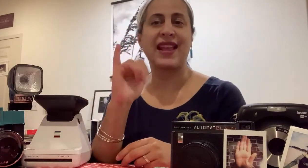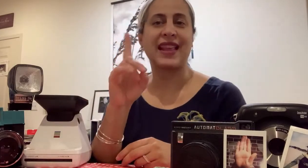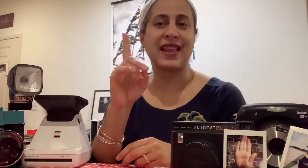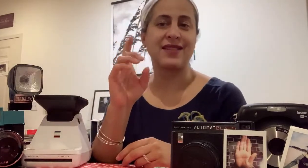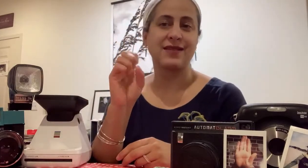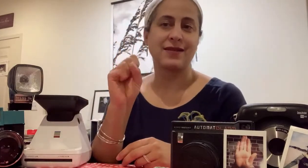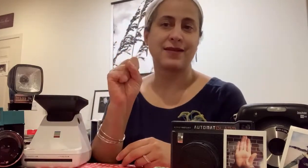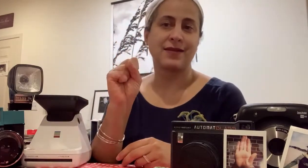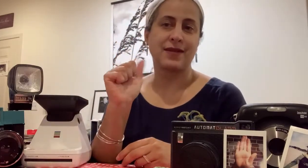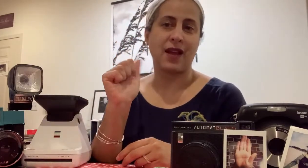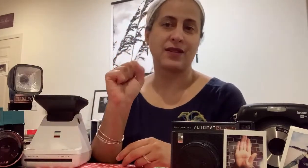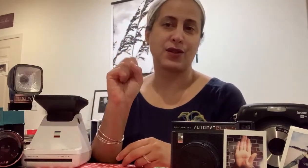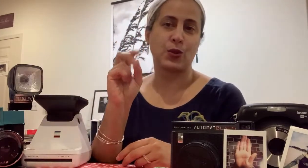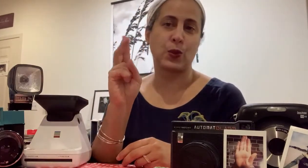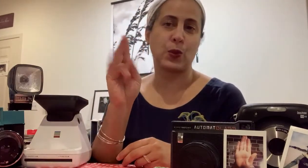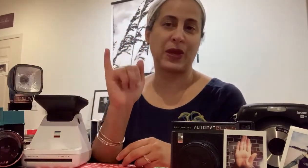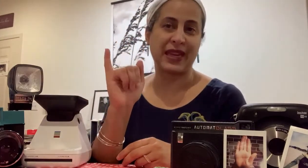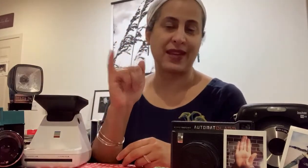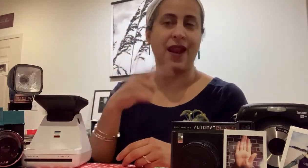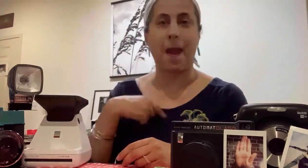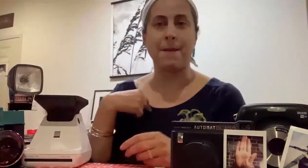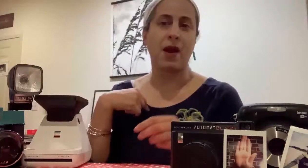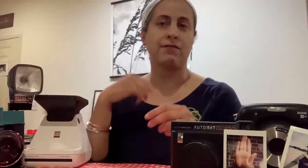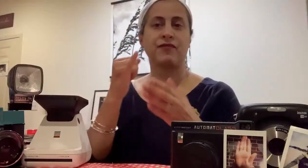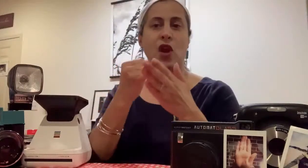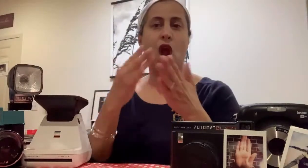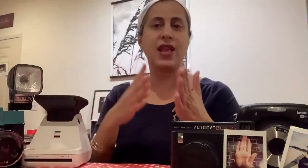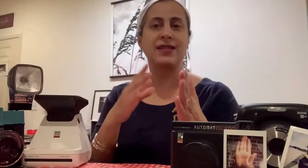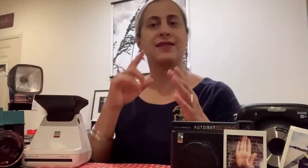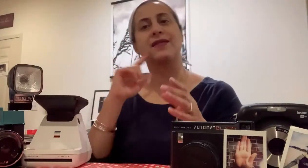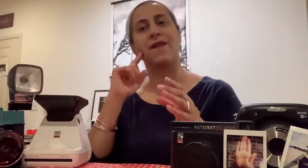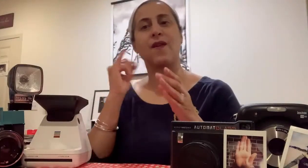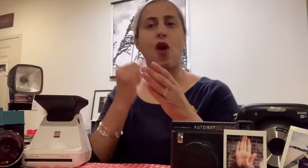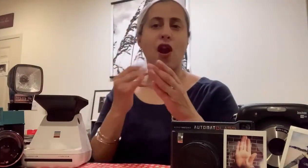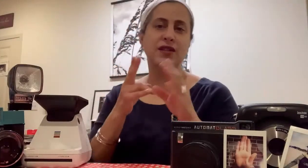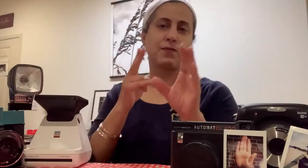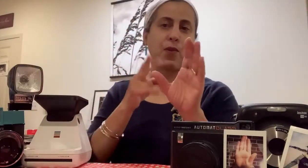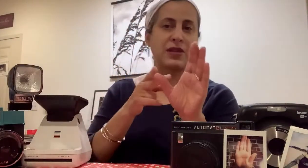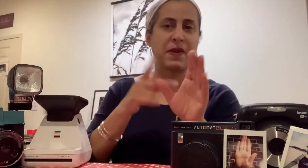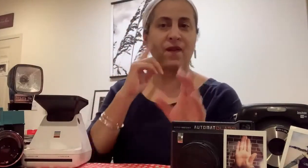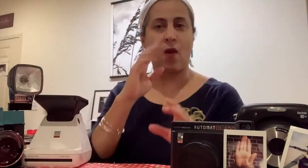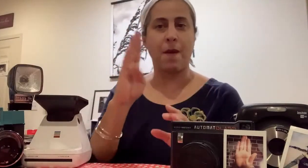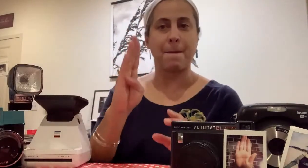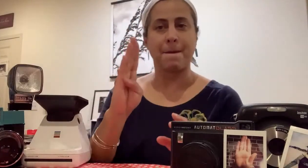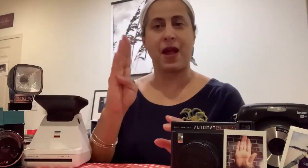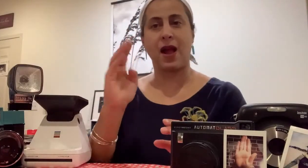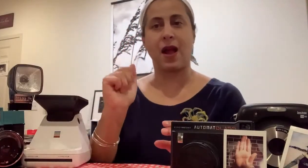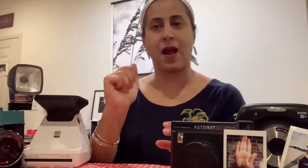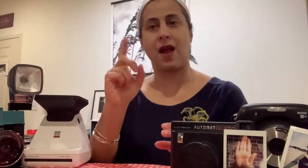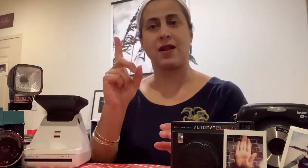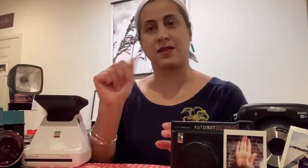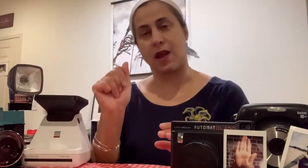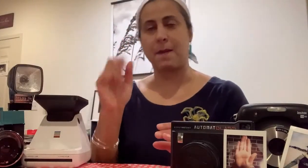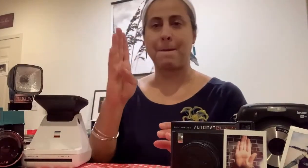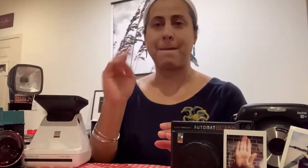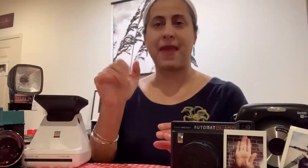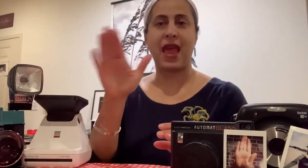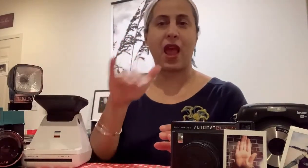Hello everyone, let me introduce myself. My name is Orkid Sassouni. I'm a deaf artist participating in the